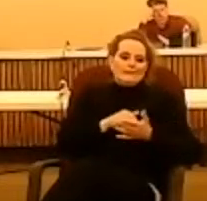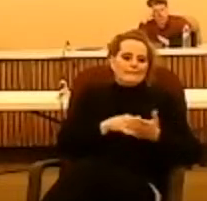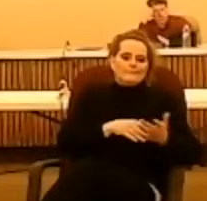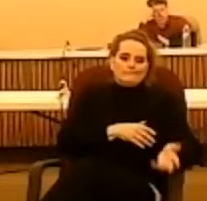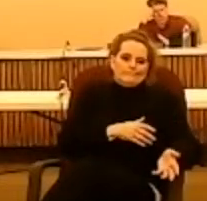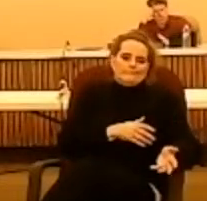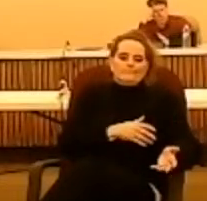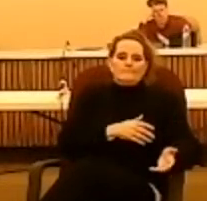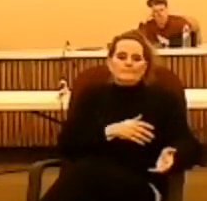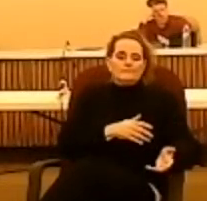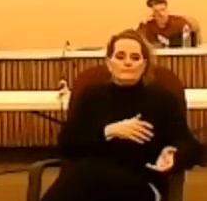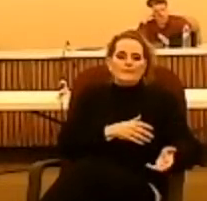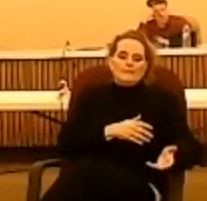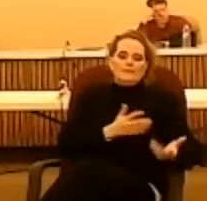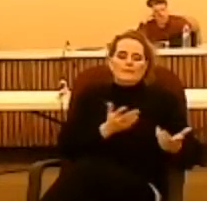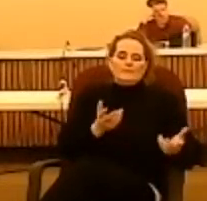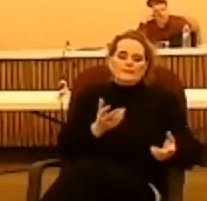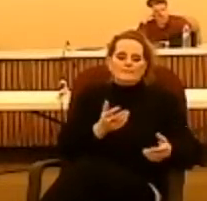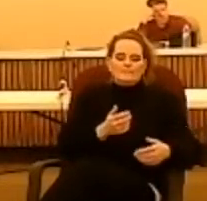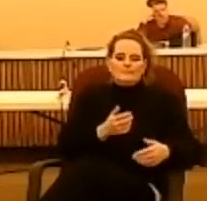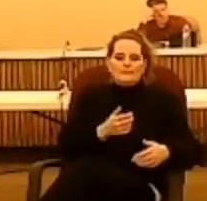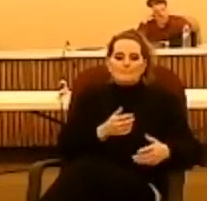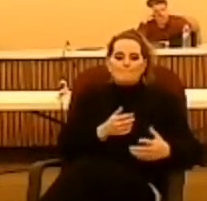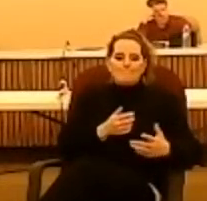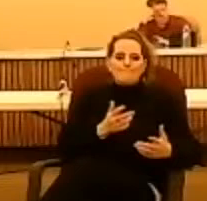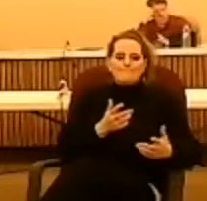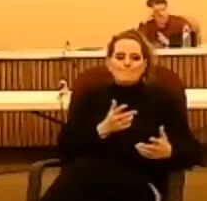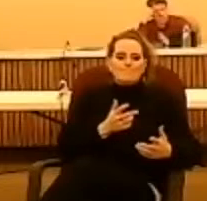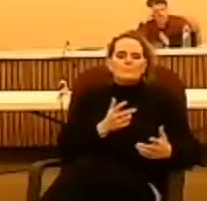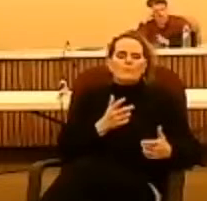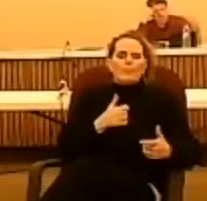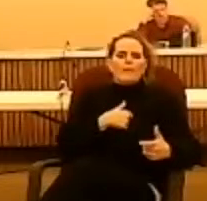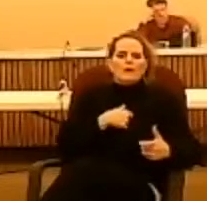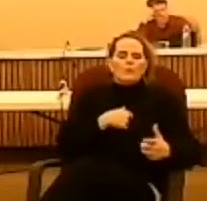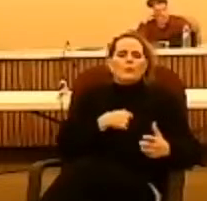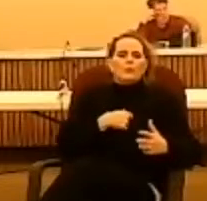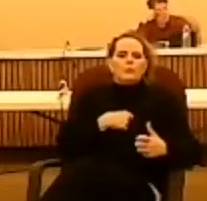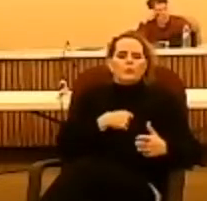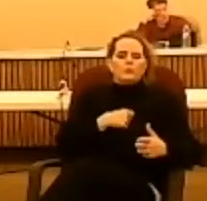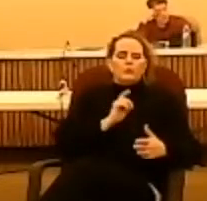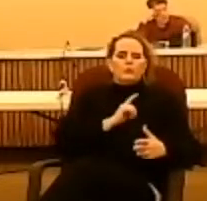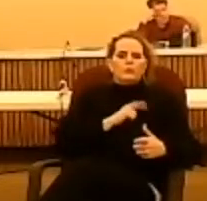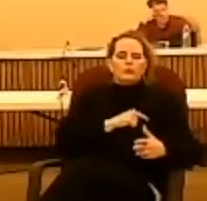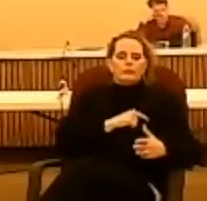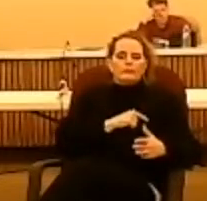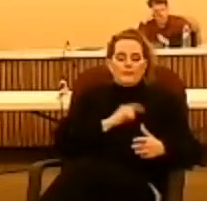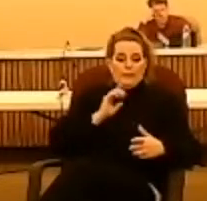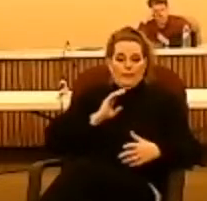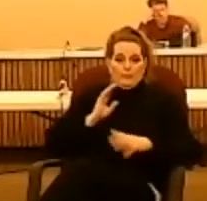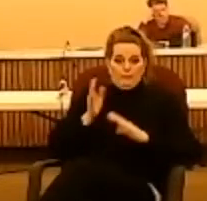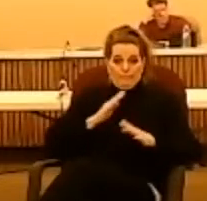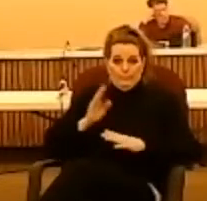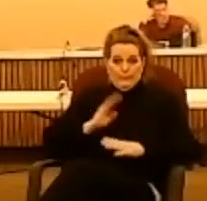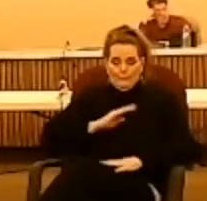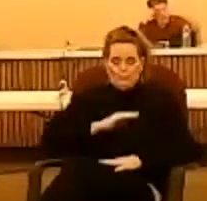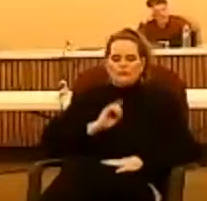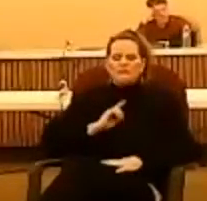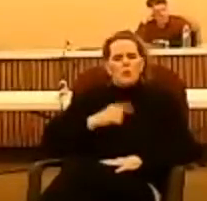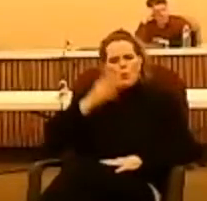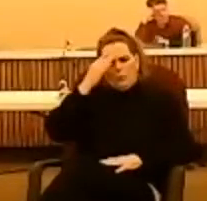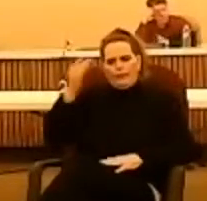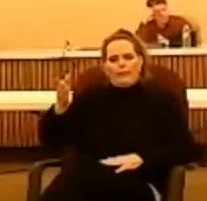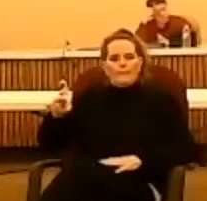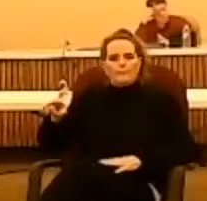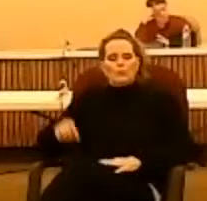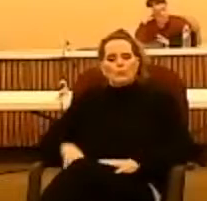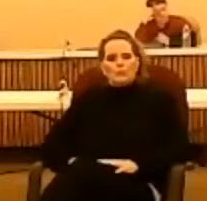make, I basically have brought that, we'll bring that to the attention of the planning board to consider that and see if